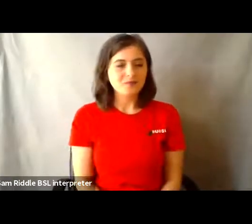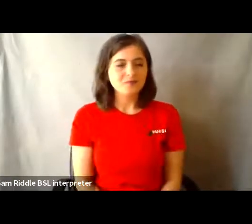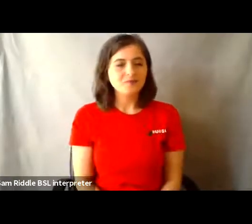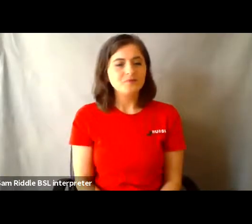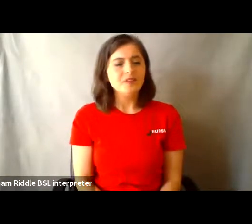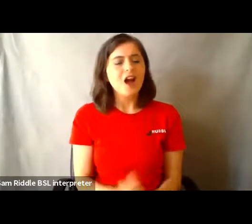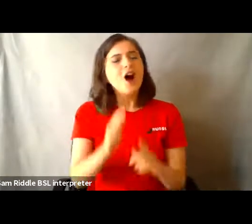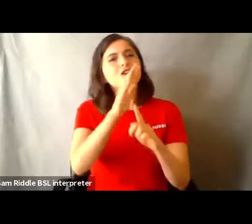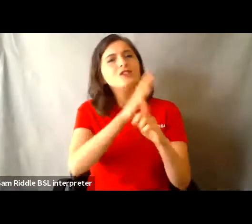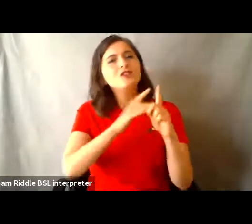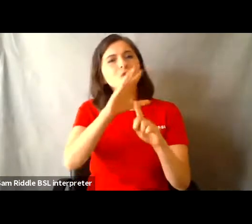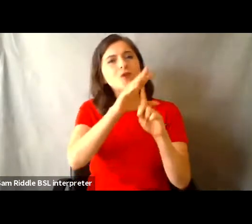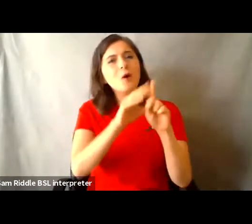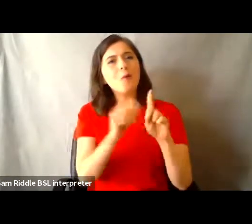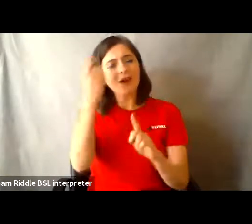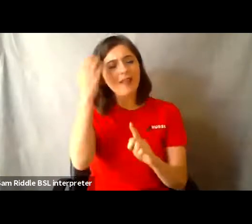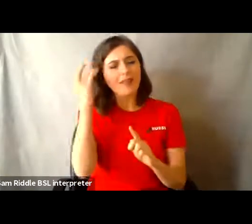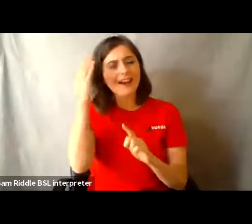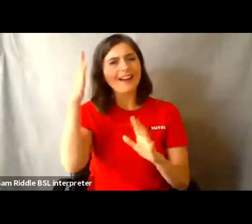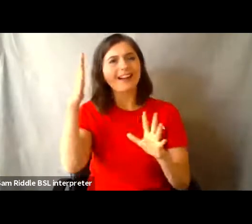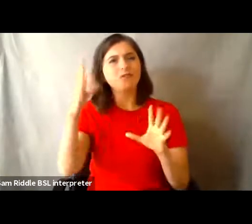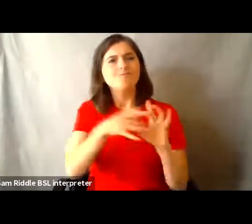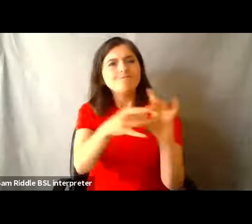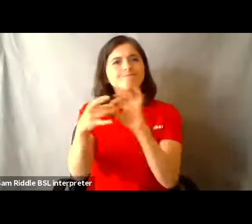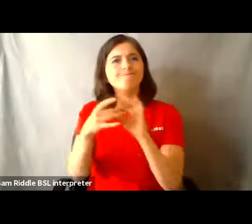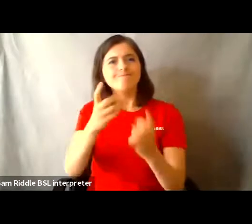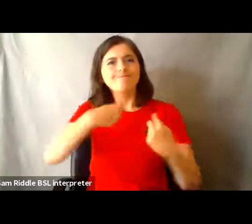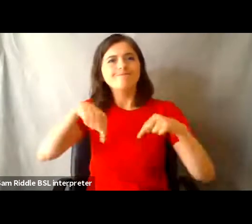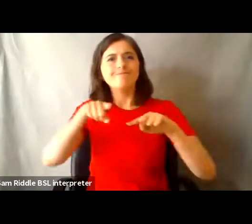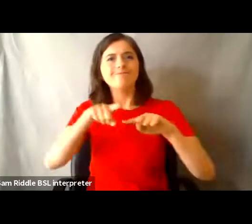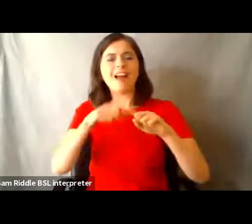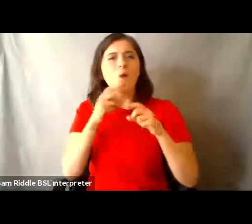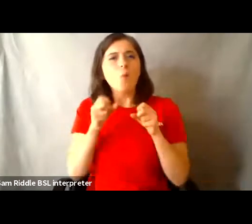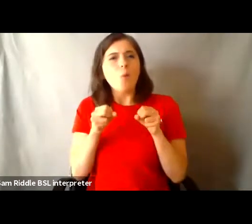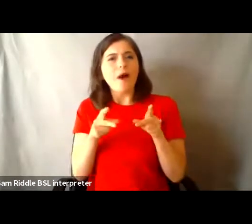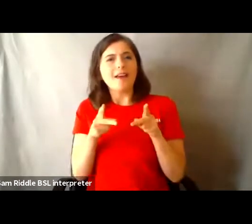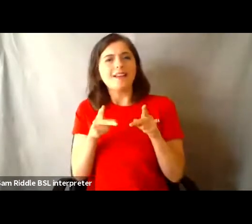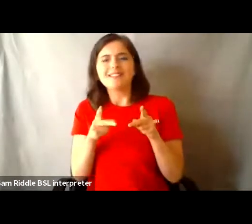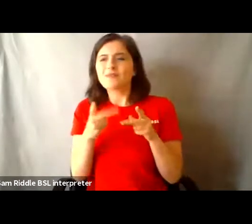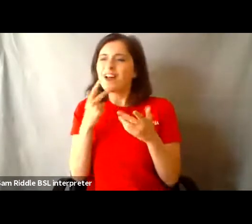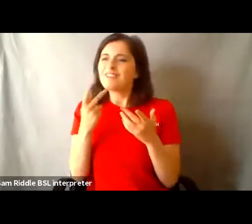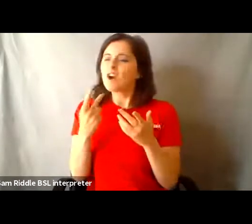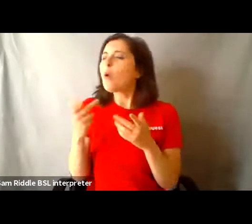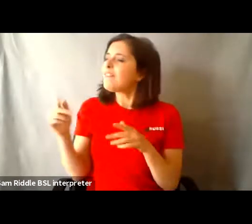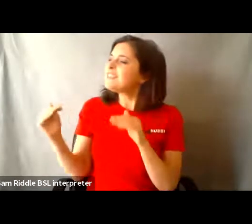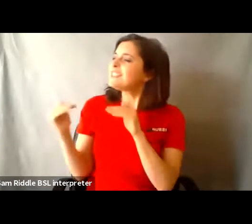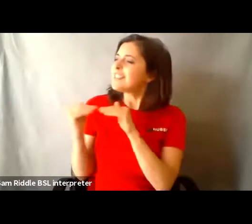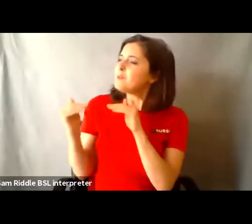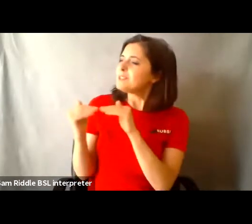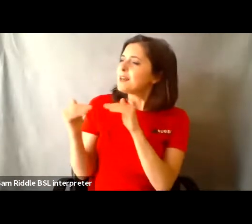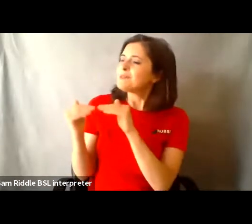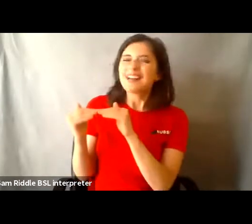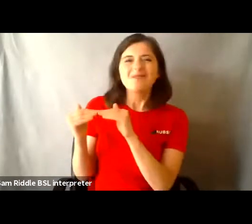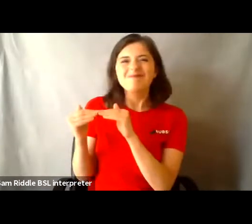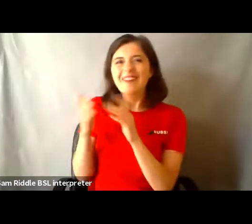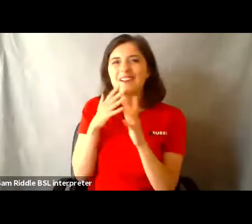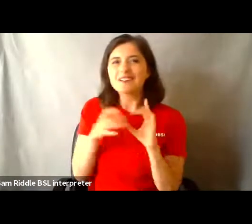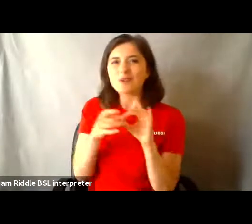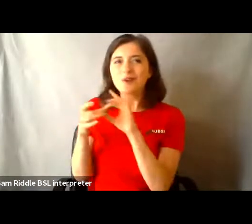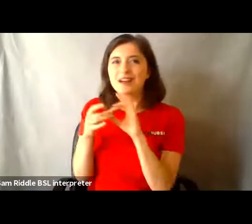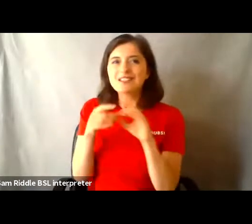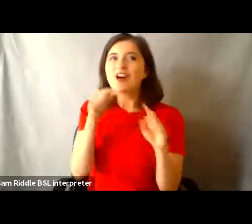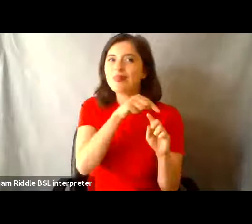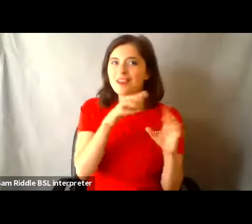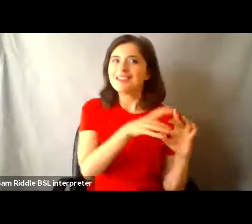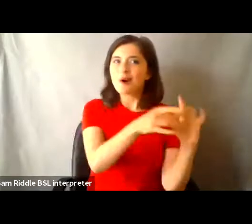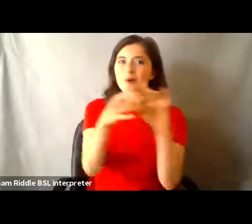Social model thinking unites us in ways that having the same impairments does not. An example of this is that the person who I